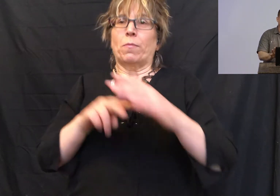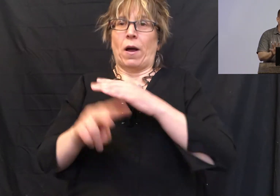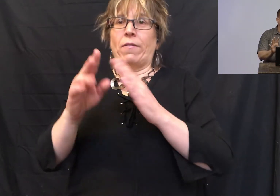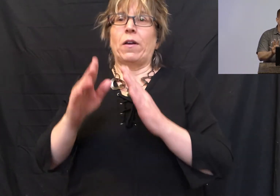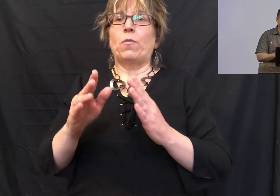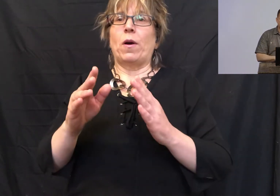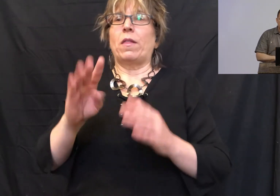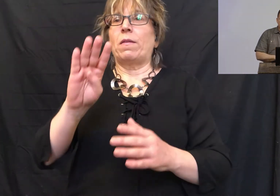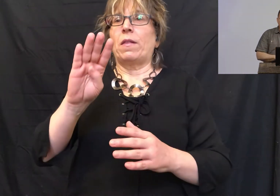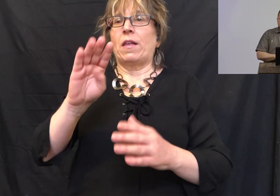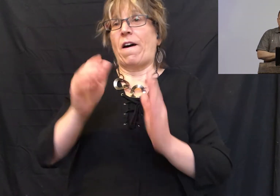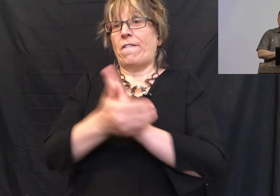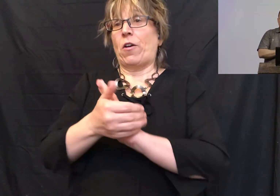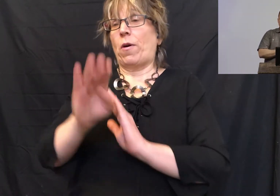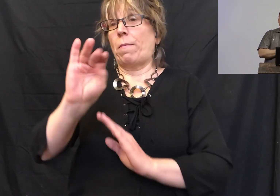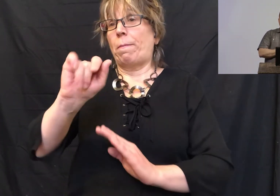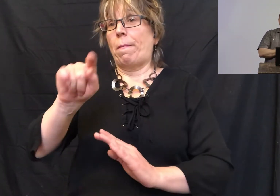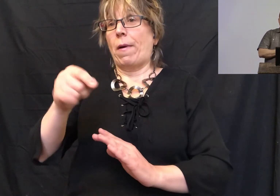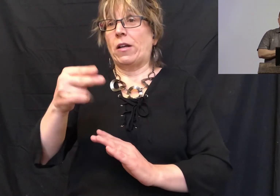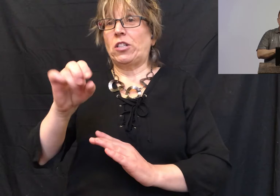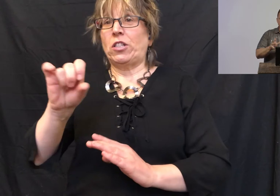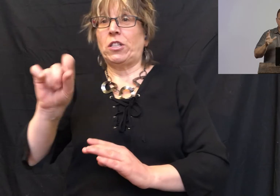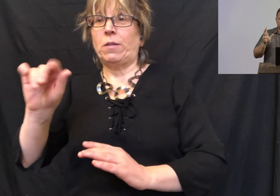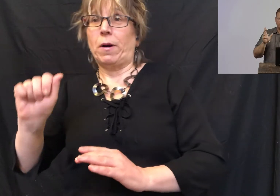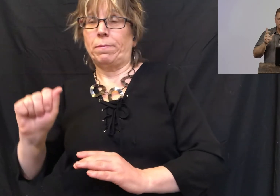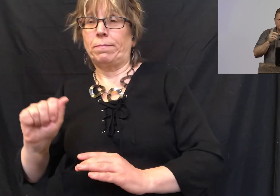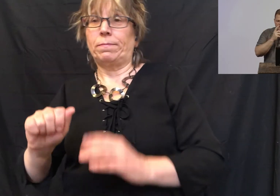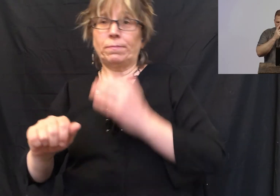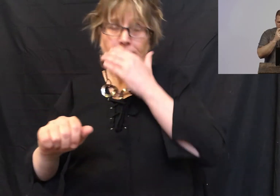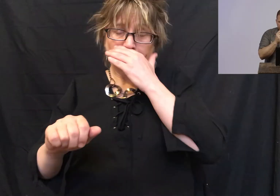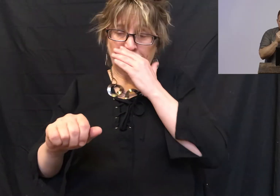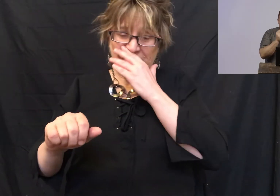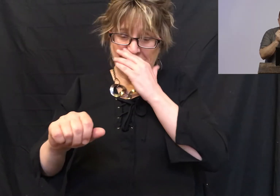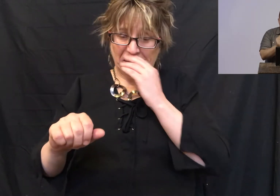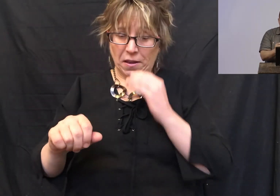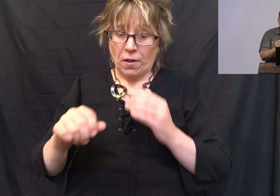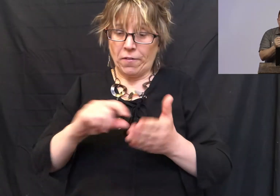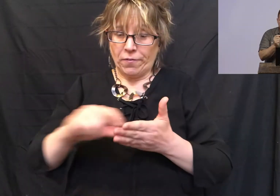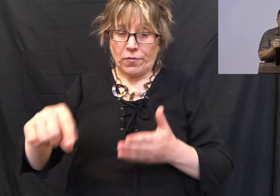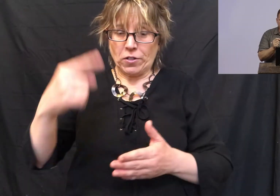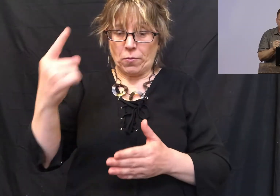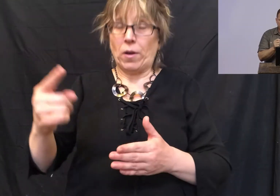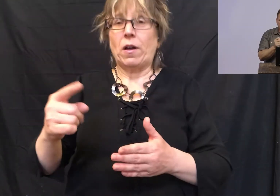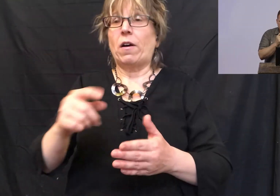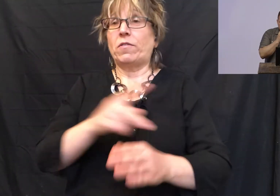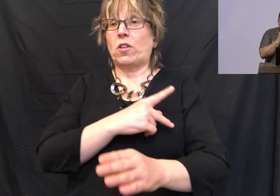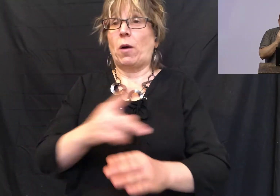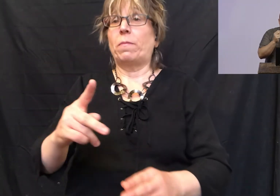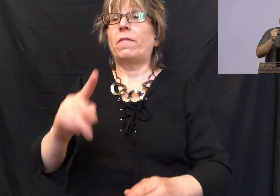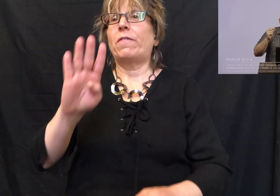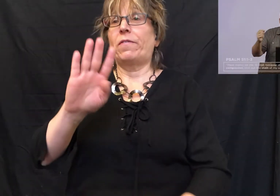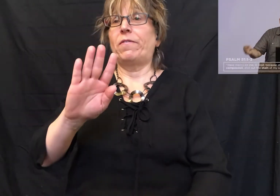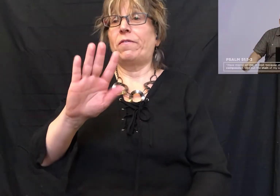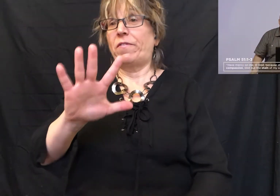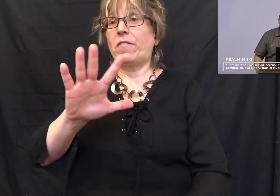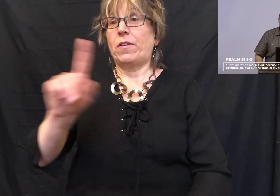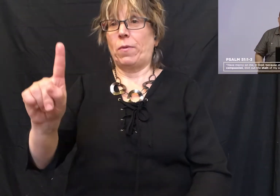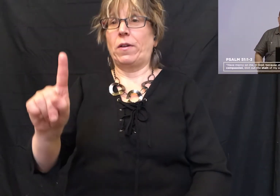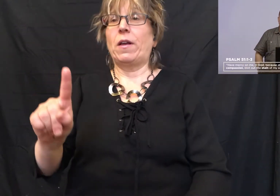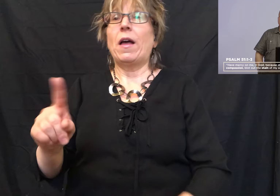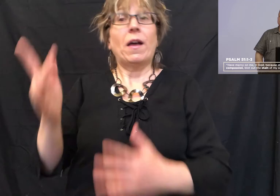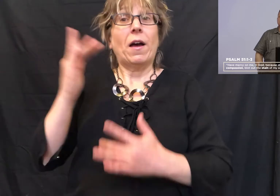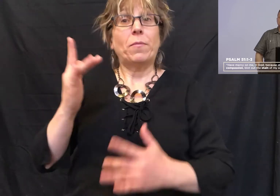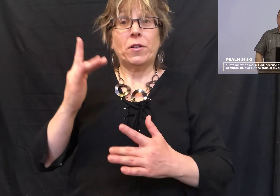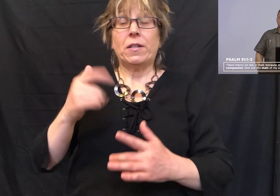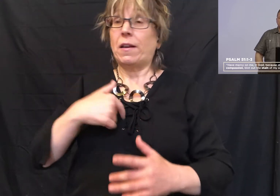I'm just going to cover a little bit of this. Listen to some of the things that David writes. He says this in verse 1 of Psalm 51. He says, "Have mercy on